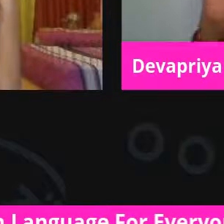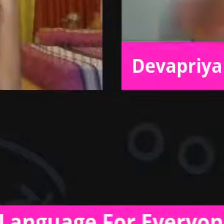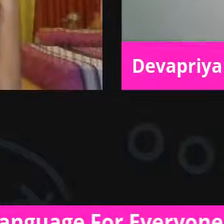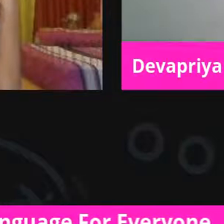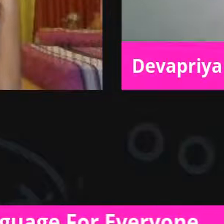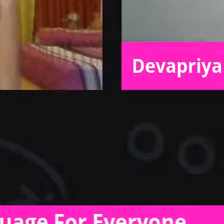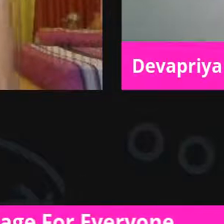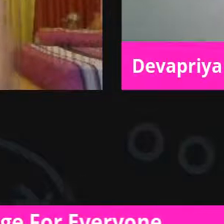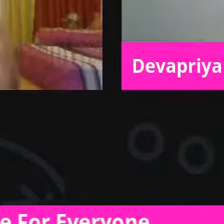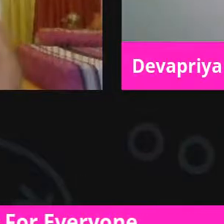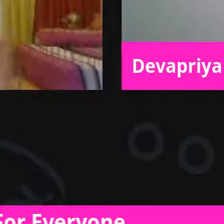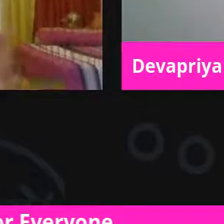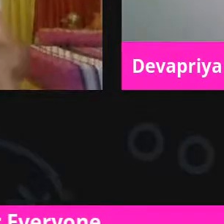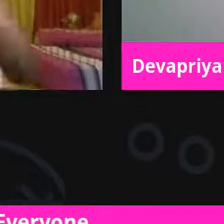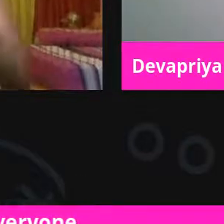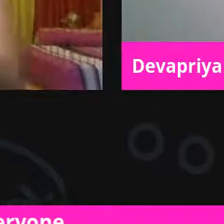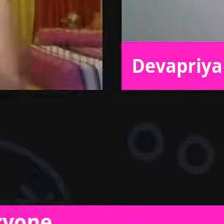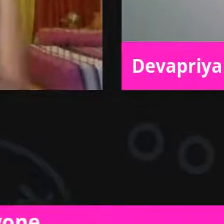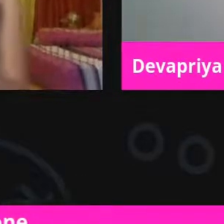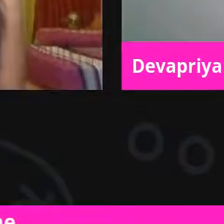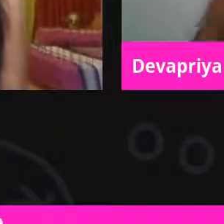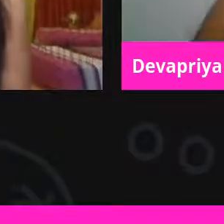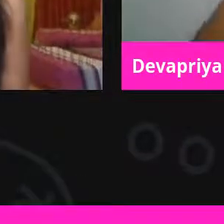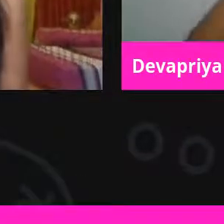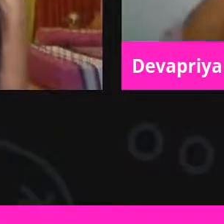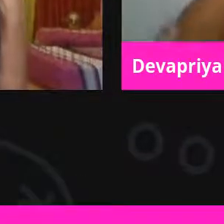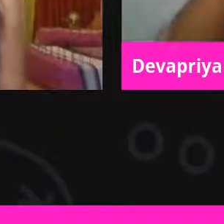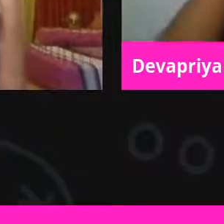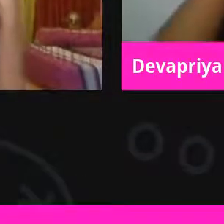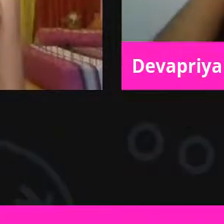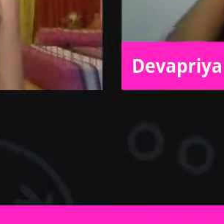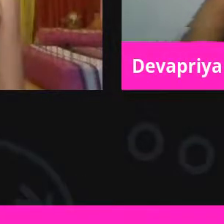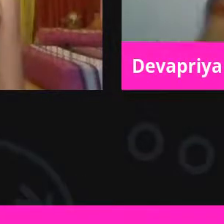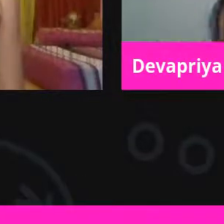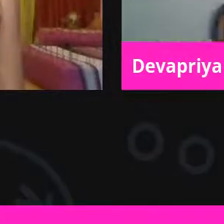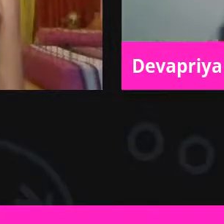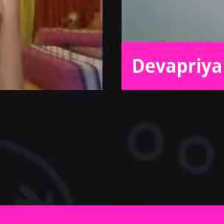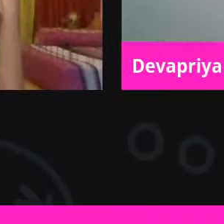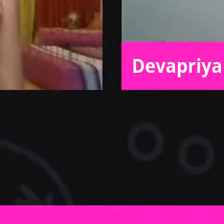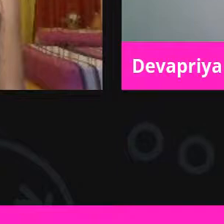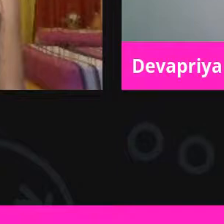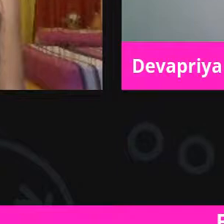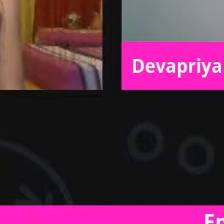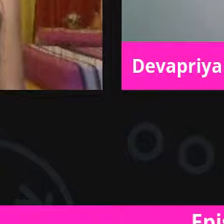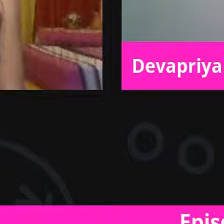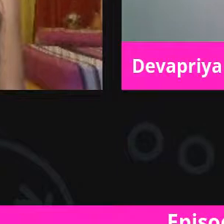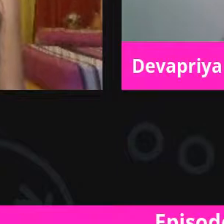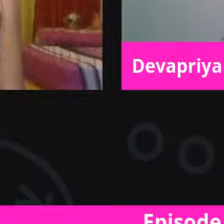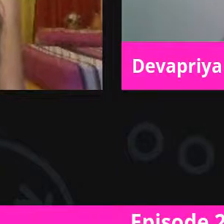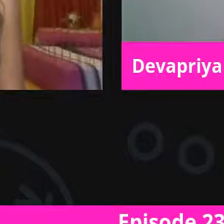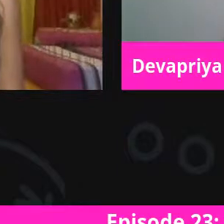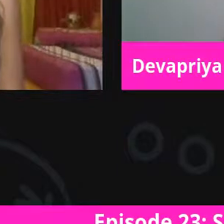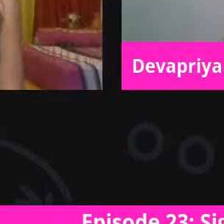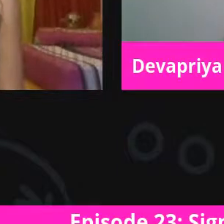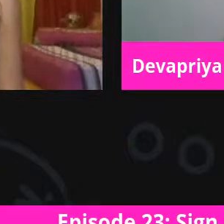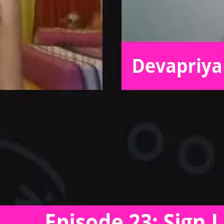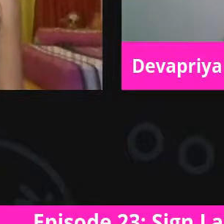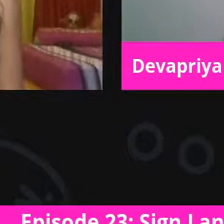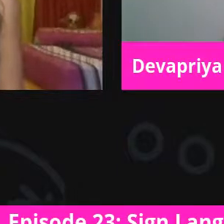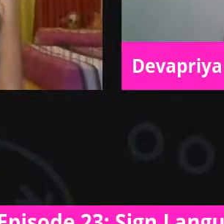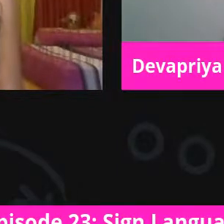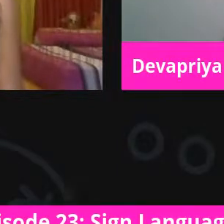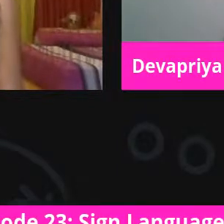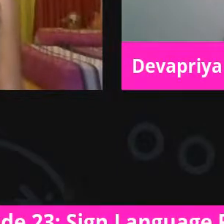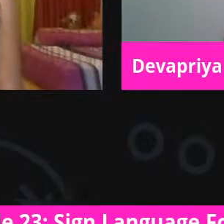care. Bye. Good night, teacher. okay, so that's about it Okay. on today's topic, which is sign language for